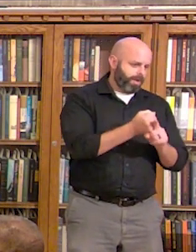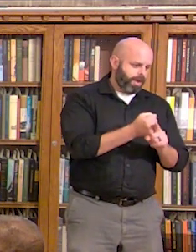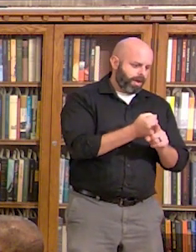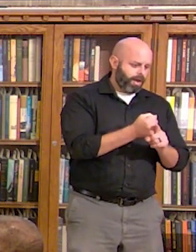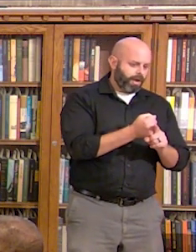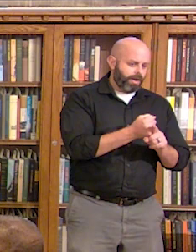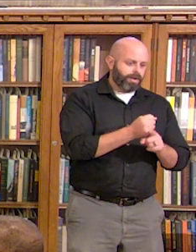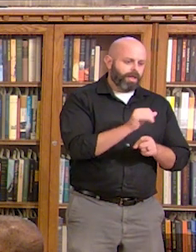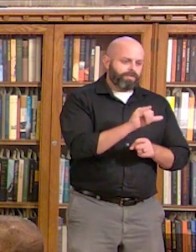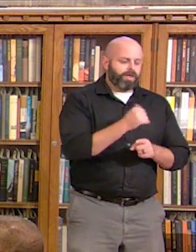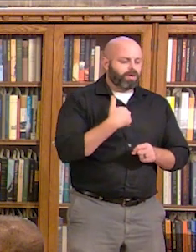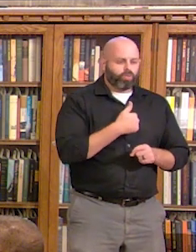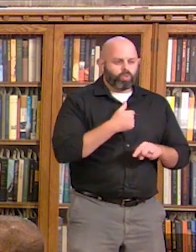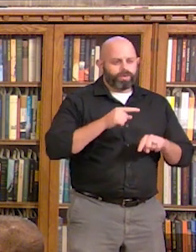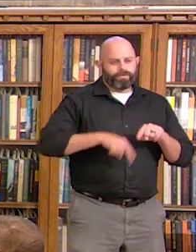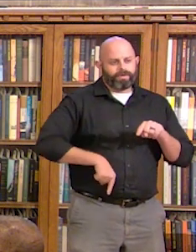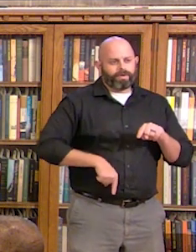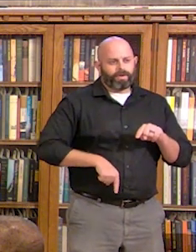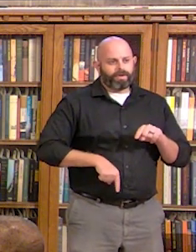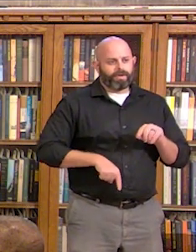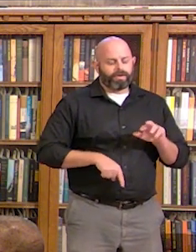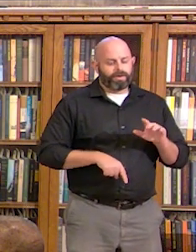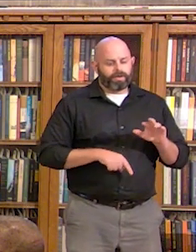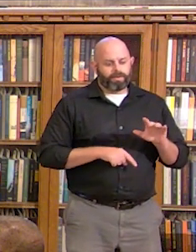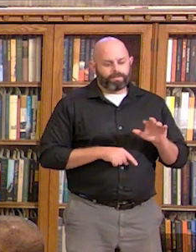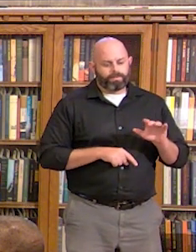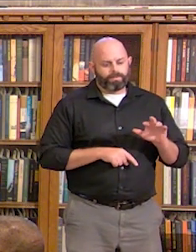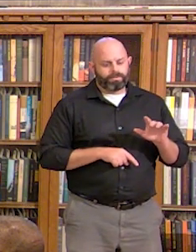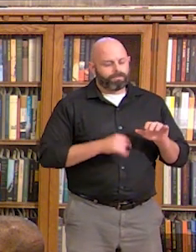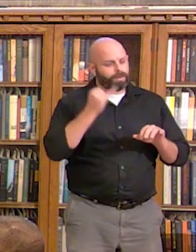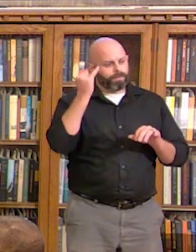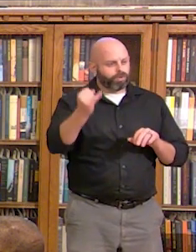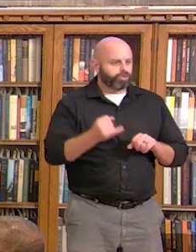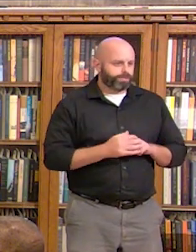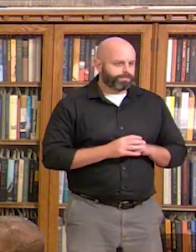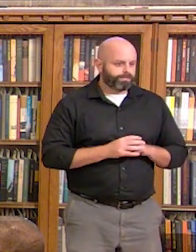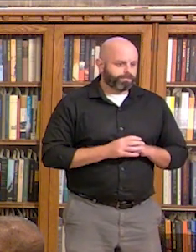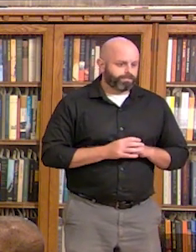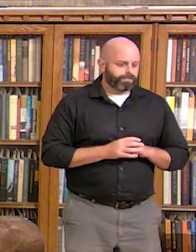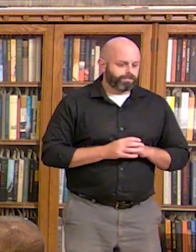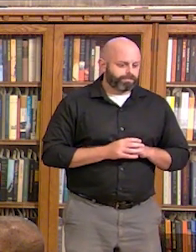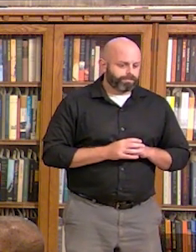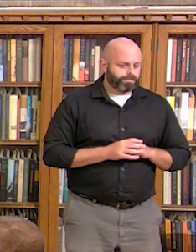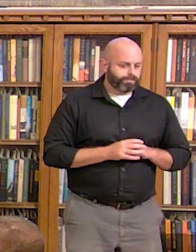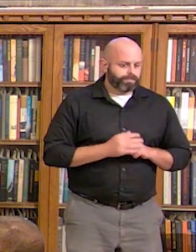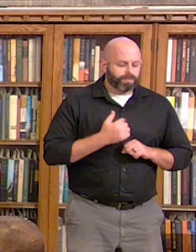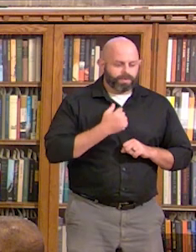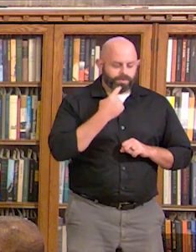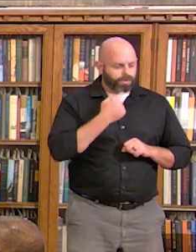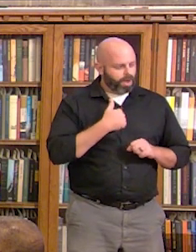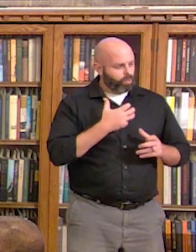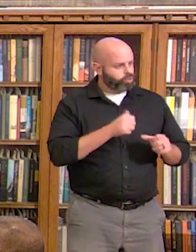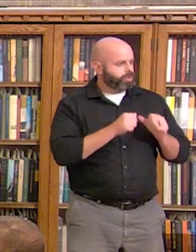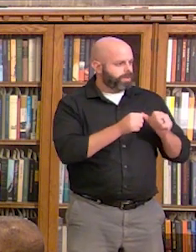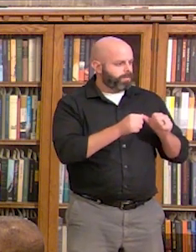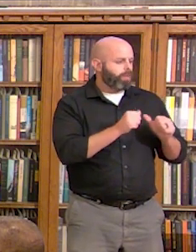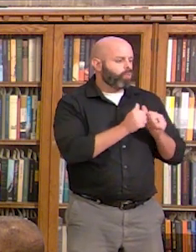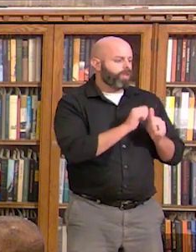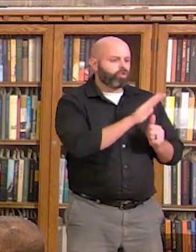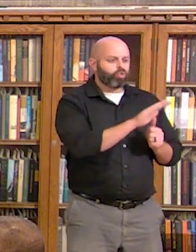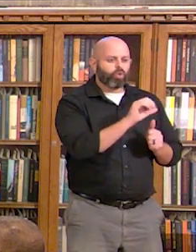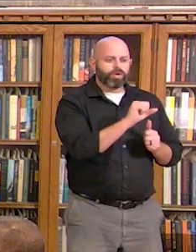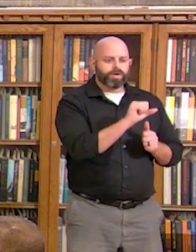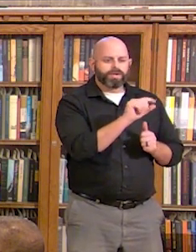ones that we cannot imagine but because I'm like I just wanted you to keep up with your